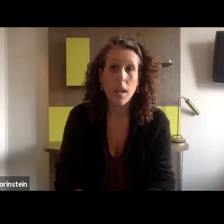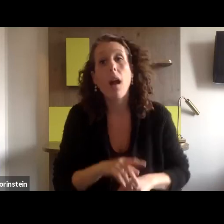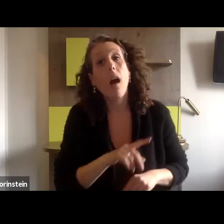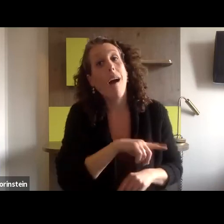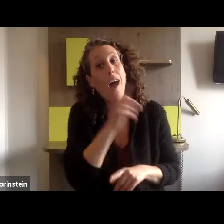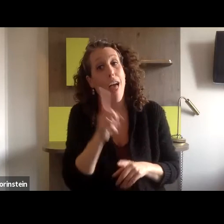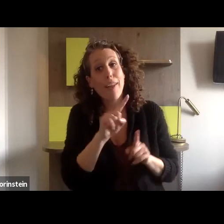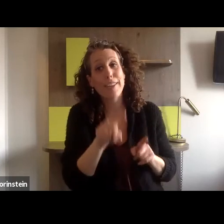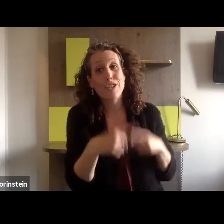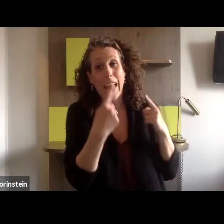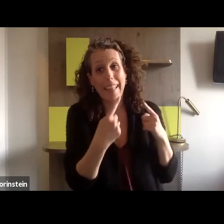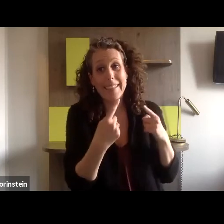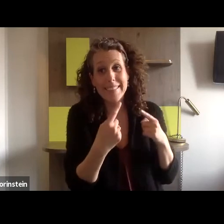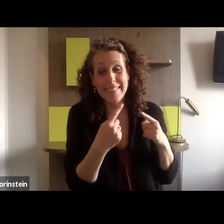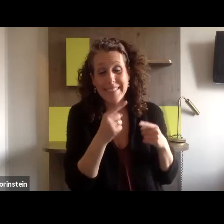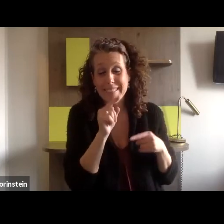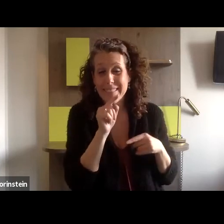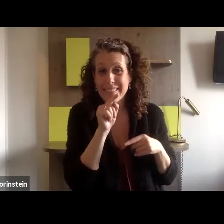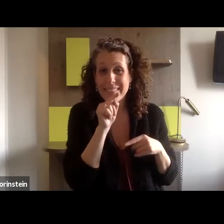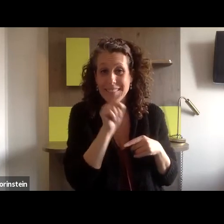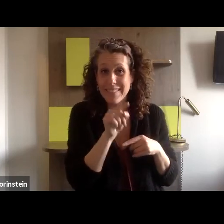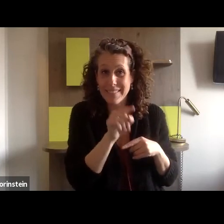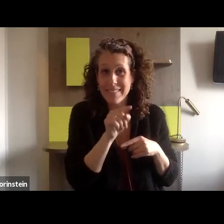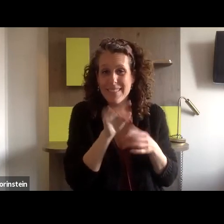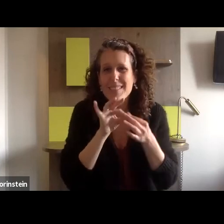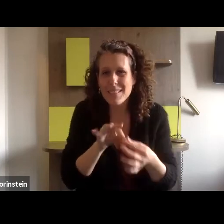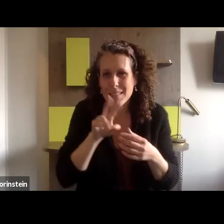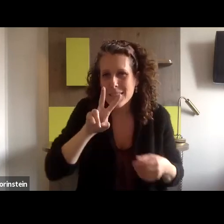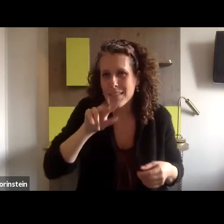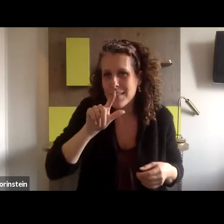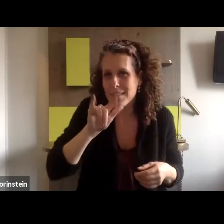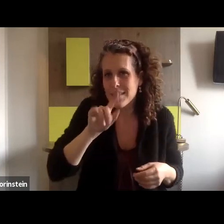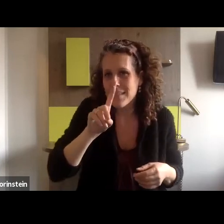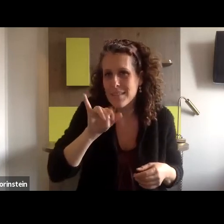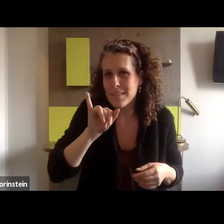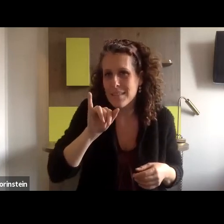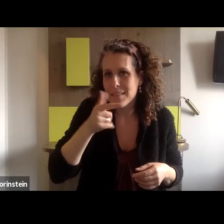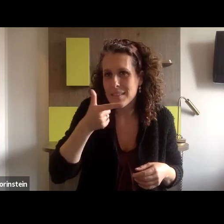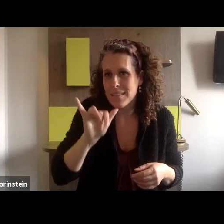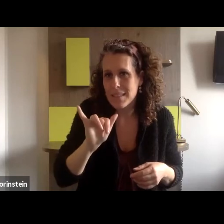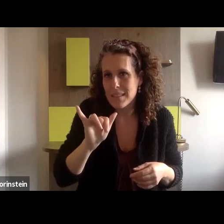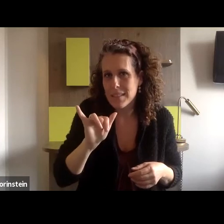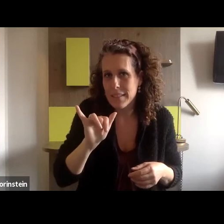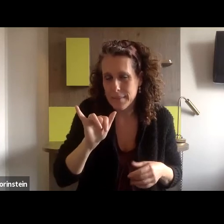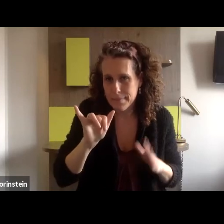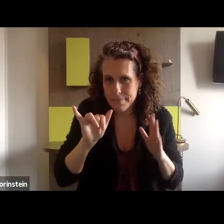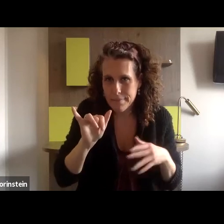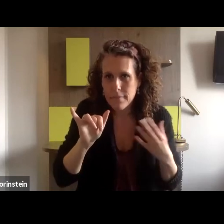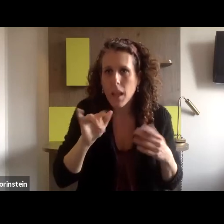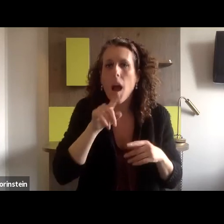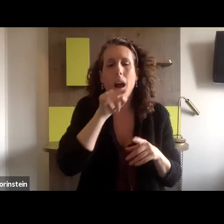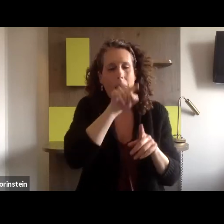address validity or how to approach validity is to establish validity evidence, was in a different